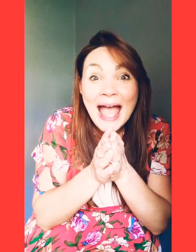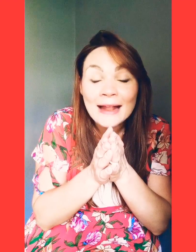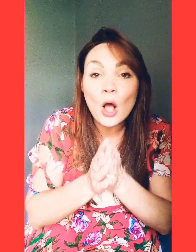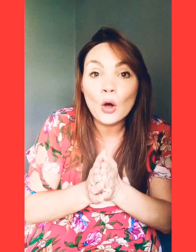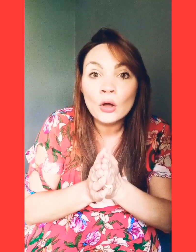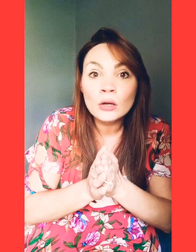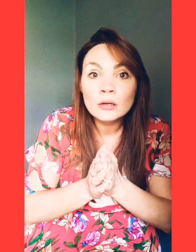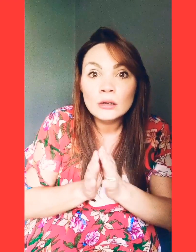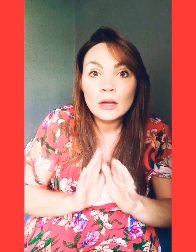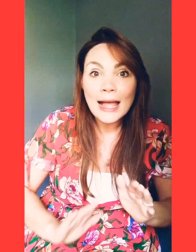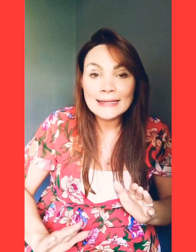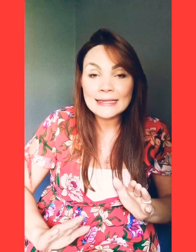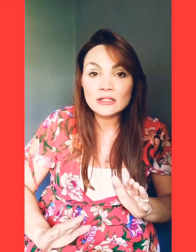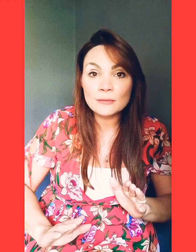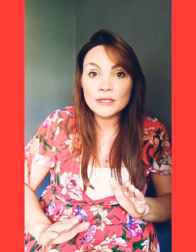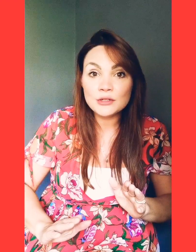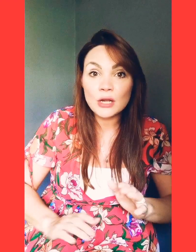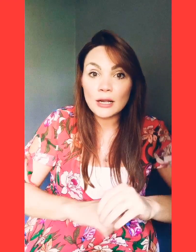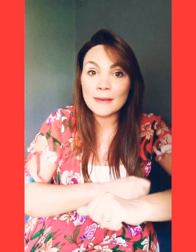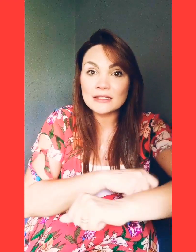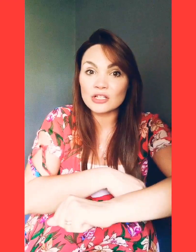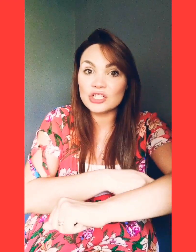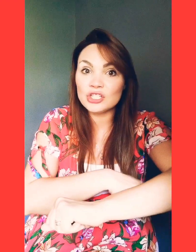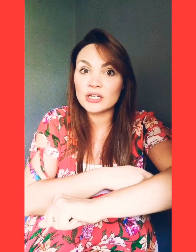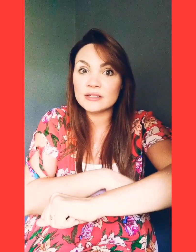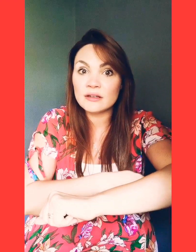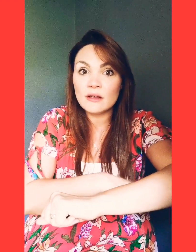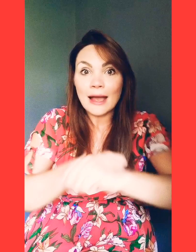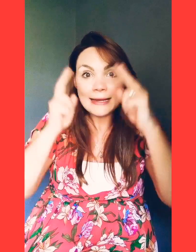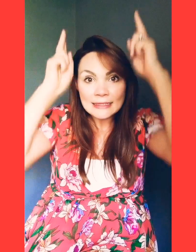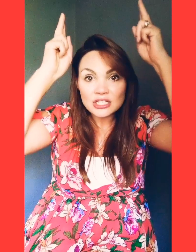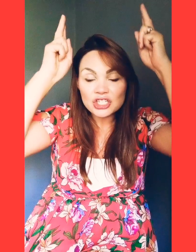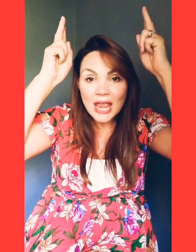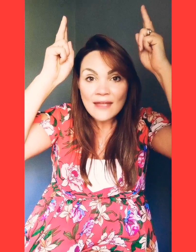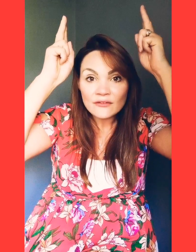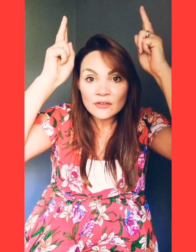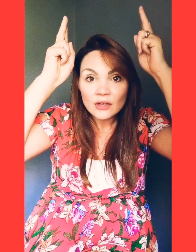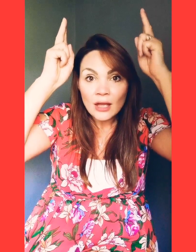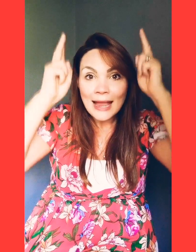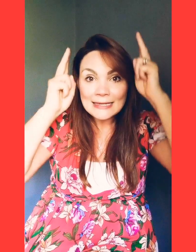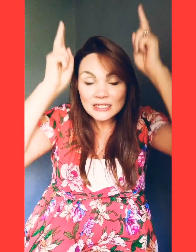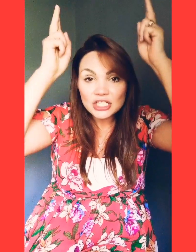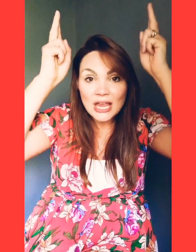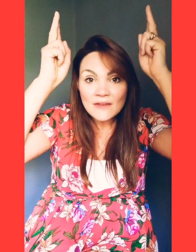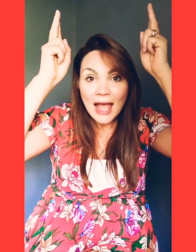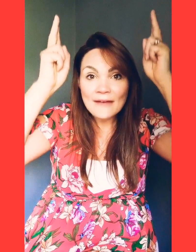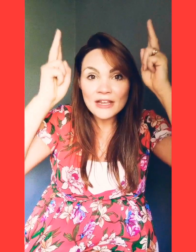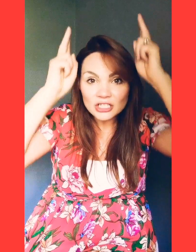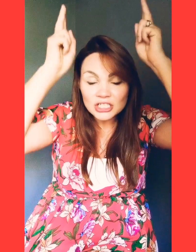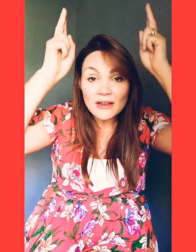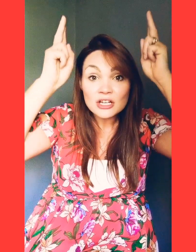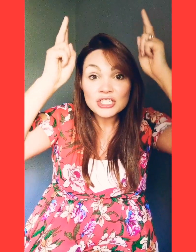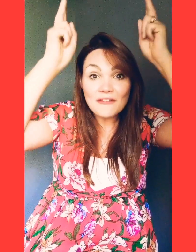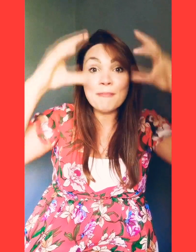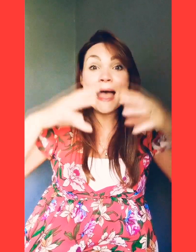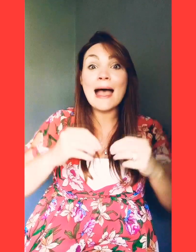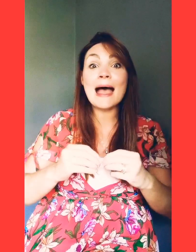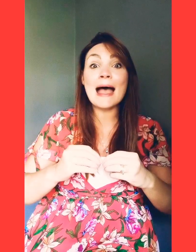bang! Oh, I need somebody to cook my sausages. I need a chef. I need a chef. Have I got a chef? Chef